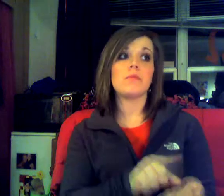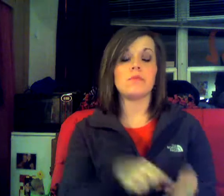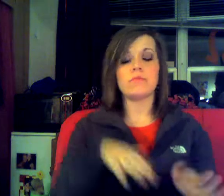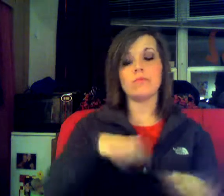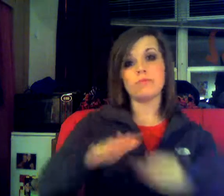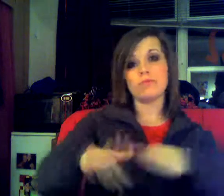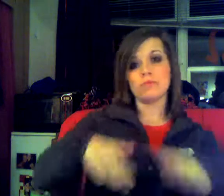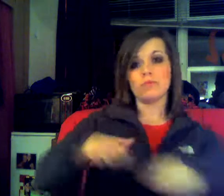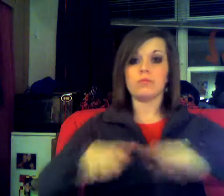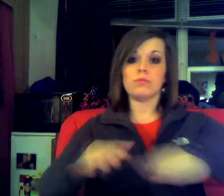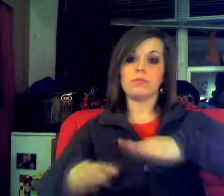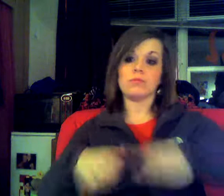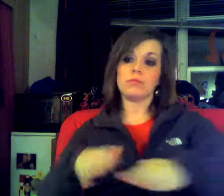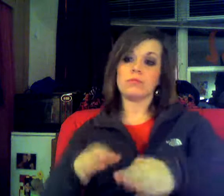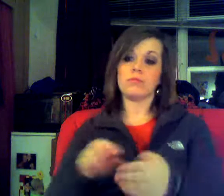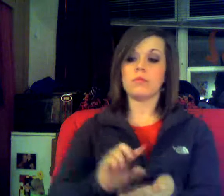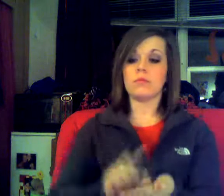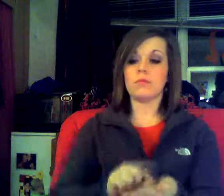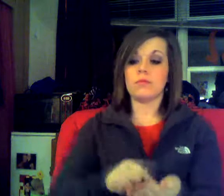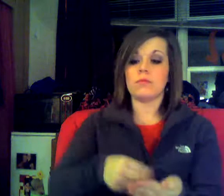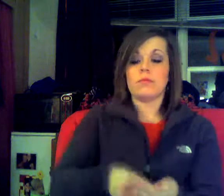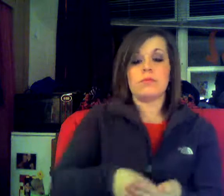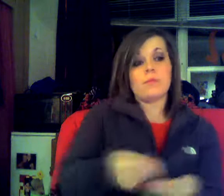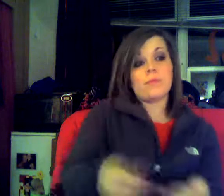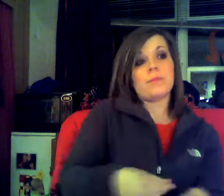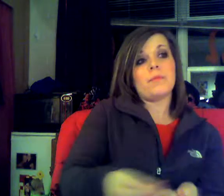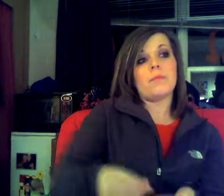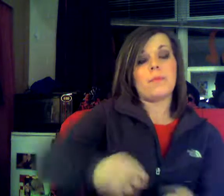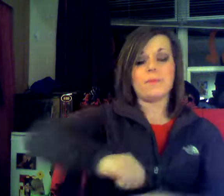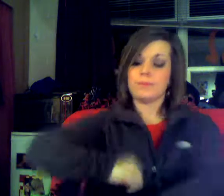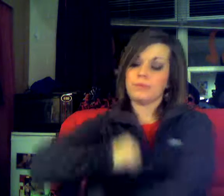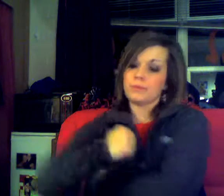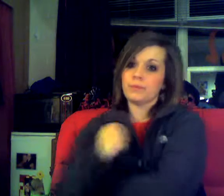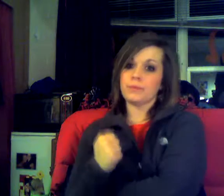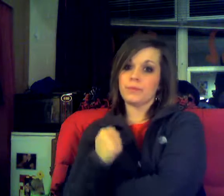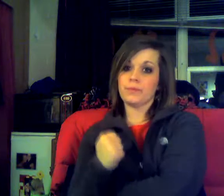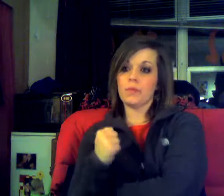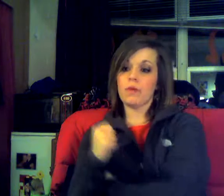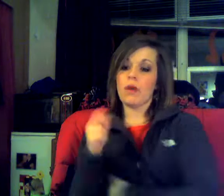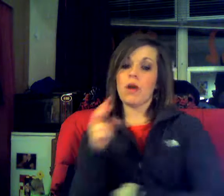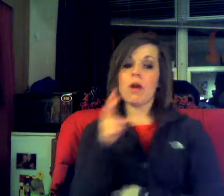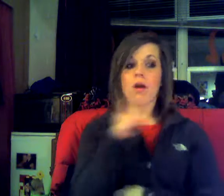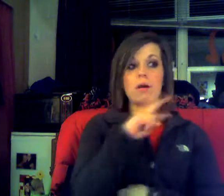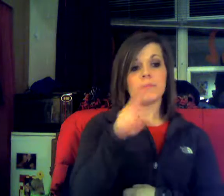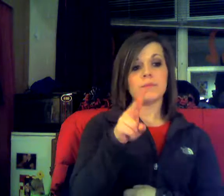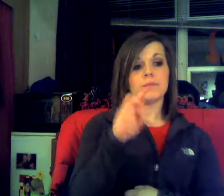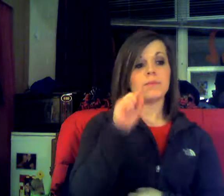Swap. Buy newspaper. Put under arms. See candy.